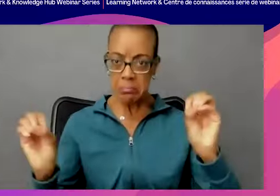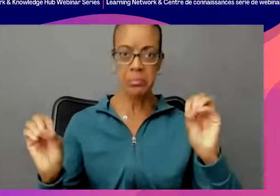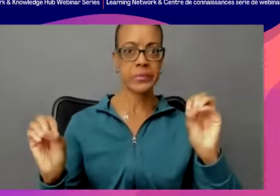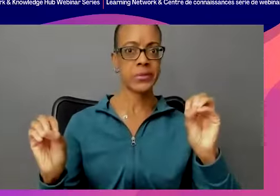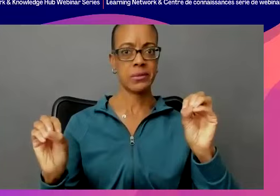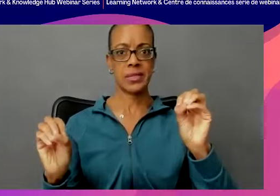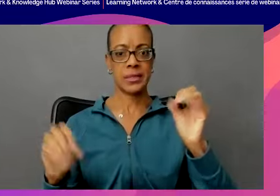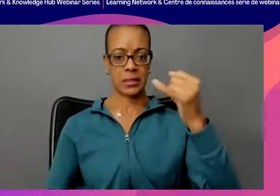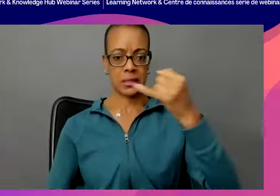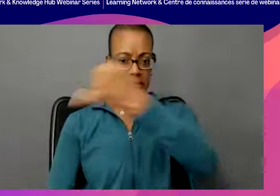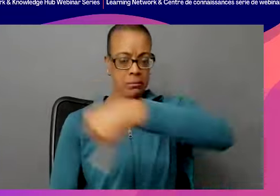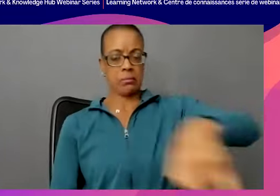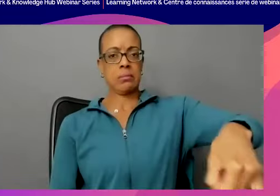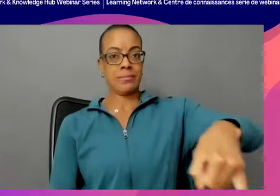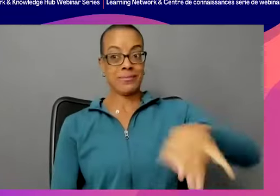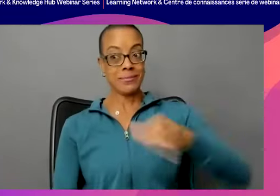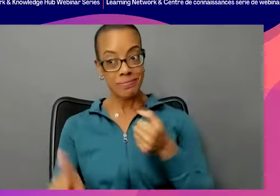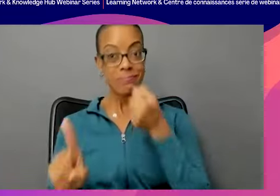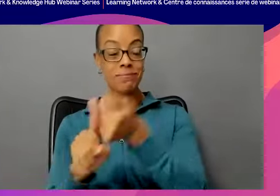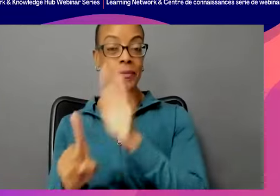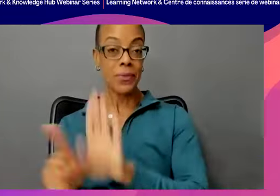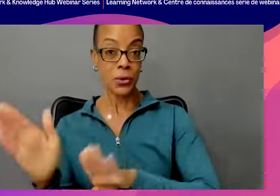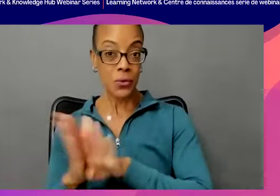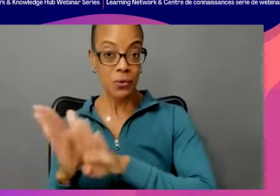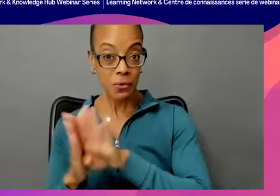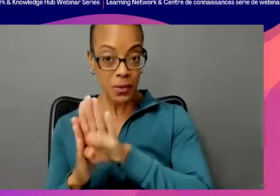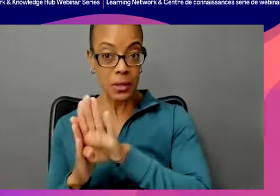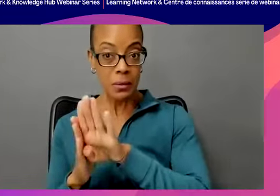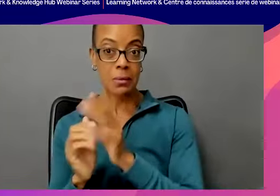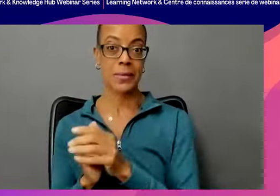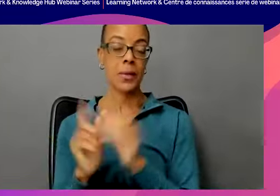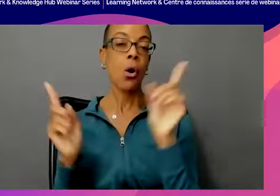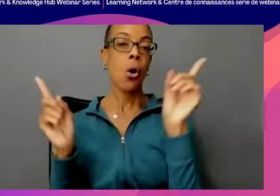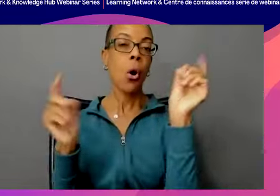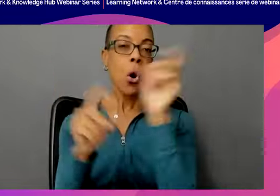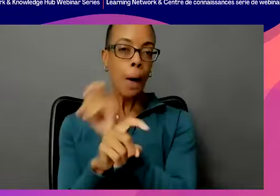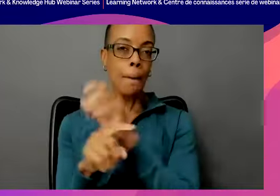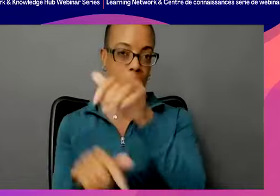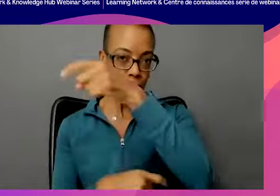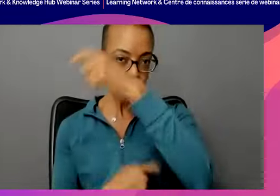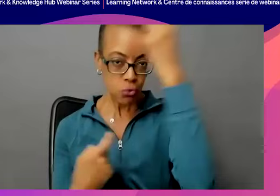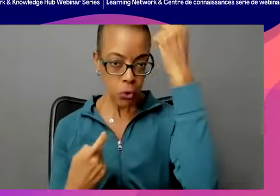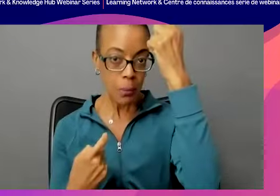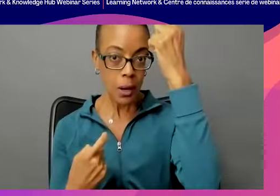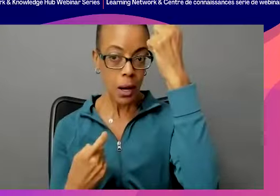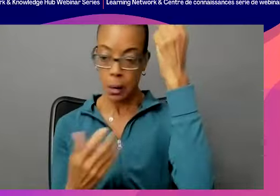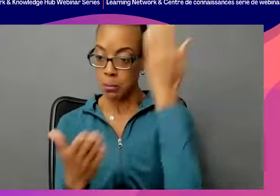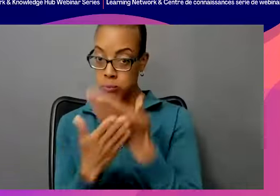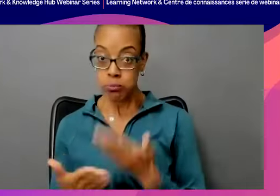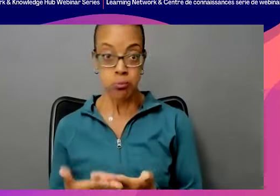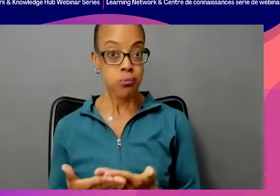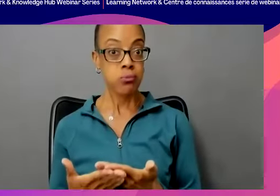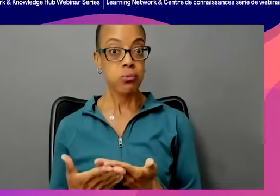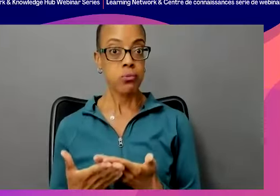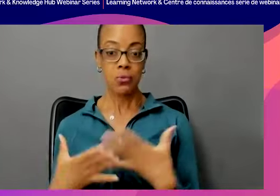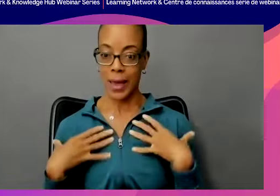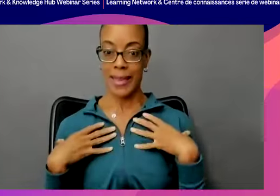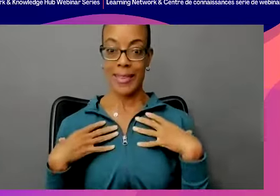attachment, which affects their development. This is understood as complex trauma and is directly linked to unhealthy attachments as an